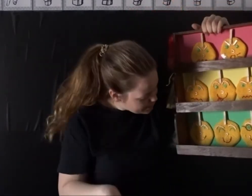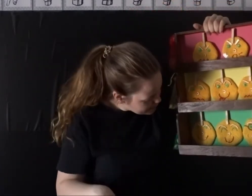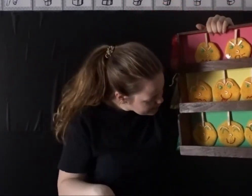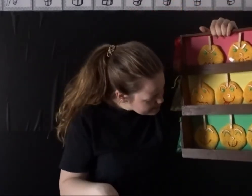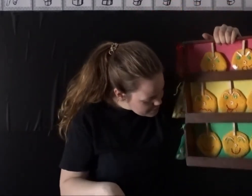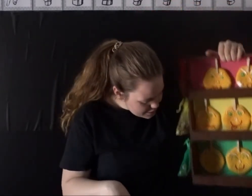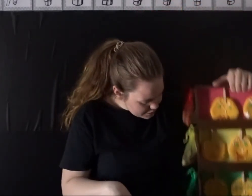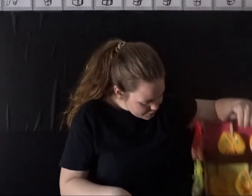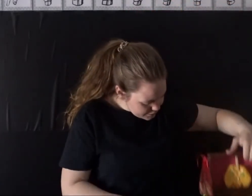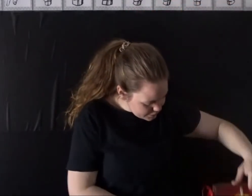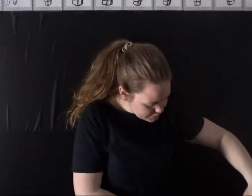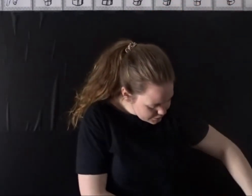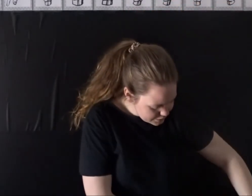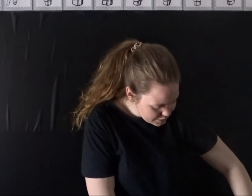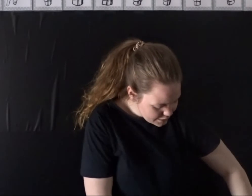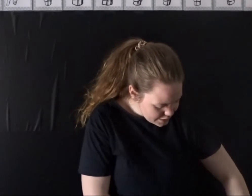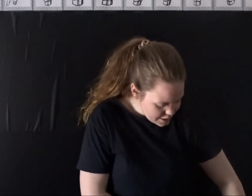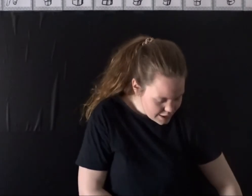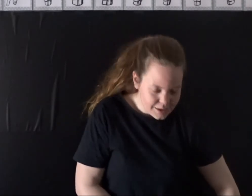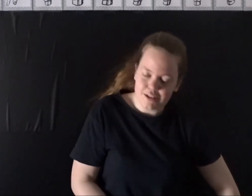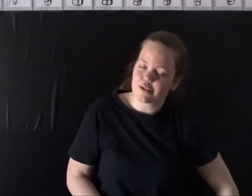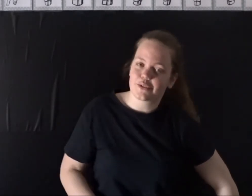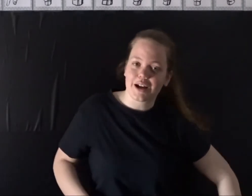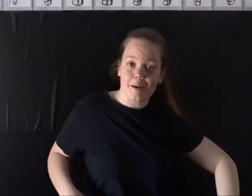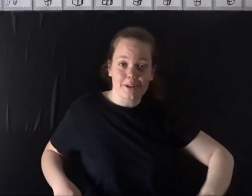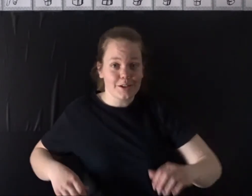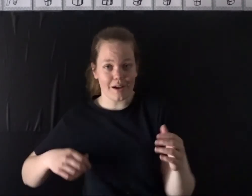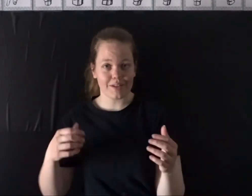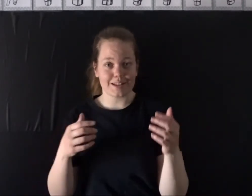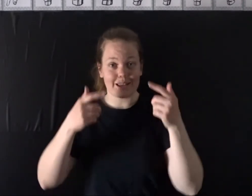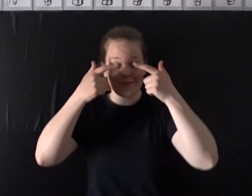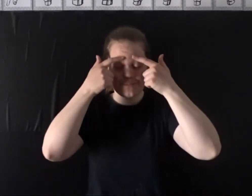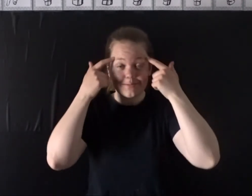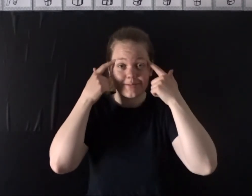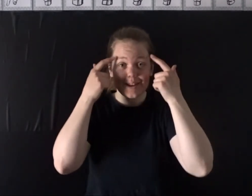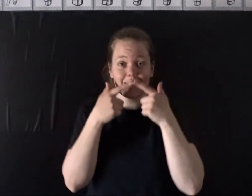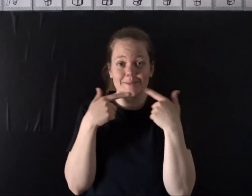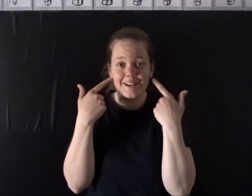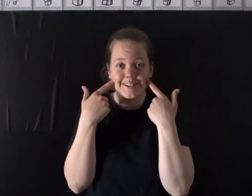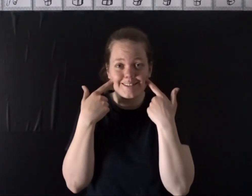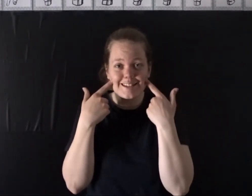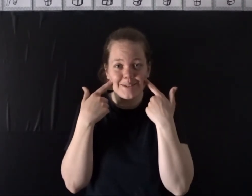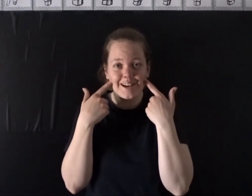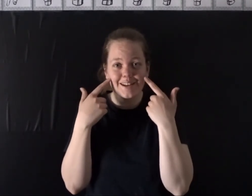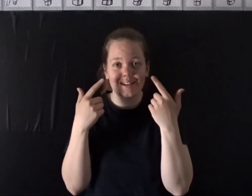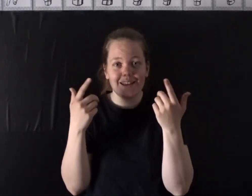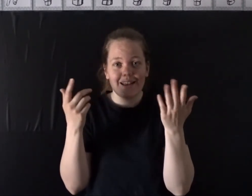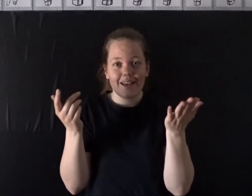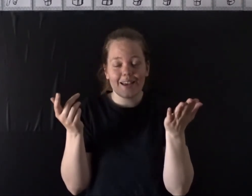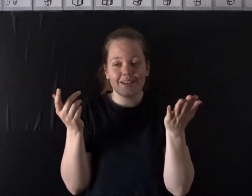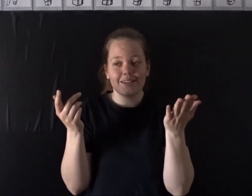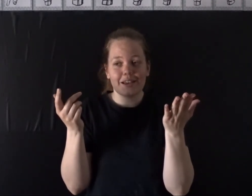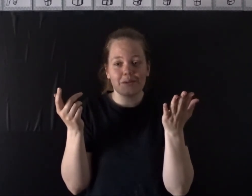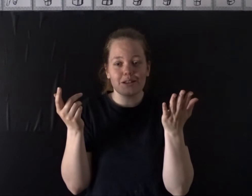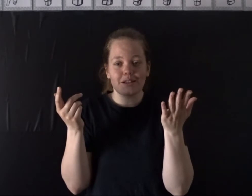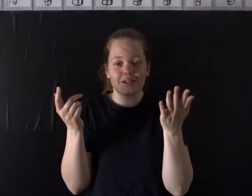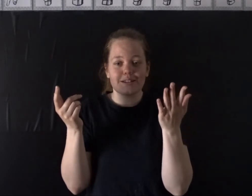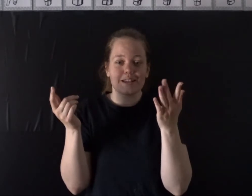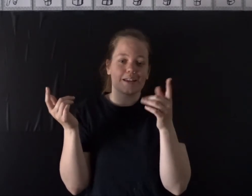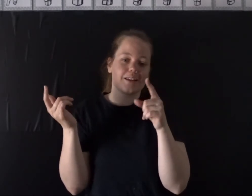nice smile. And so for happy, you have the same eyebrows, smile. And like we learned in